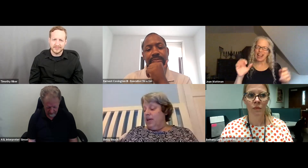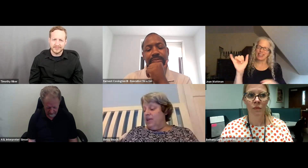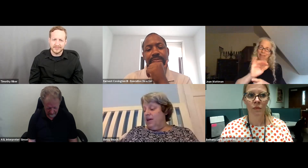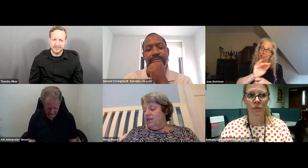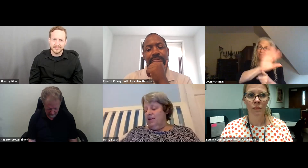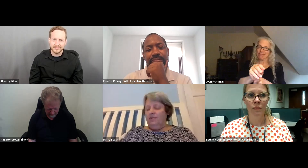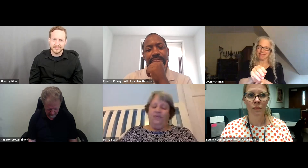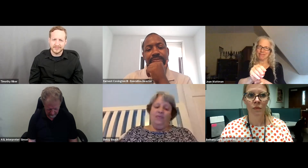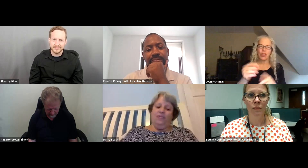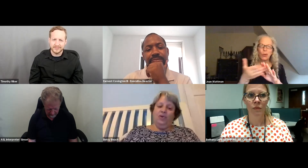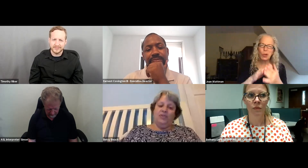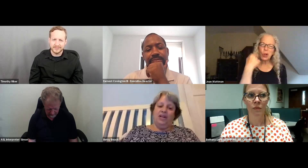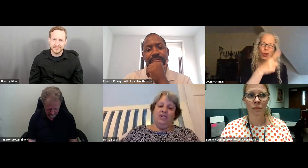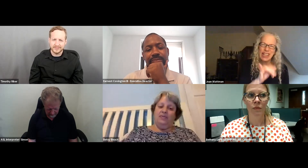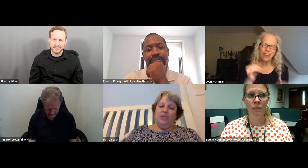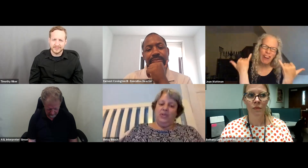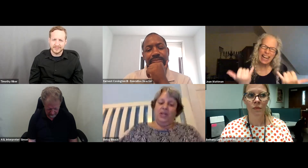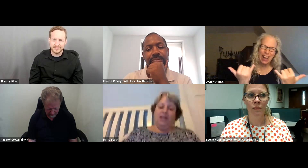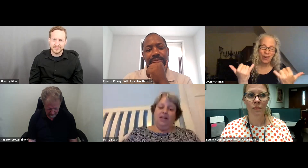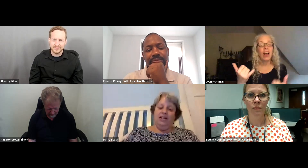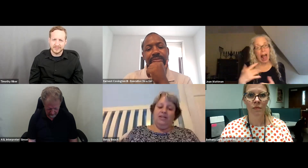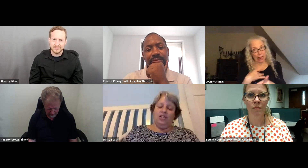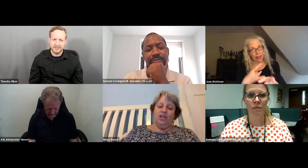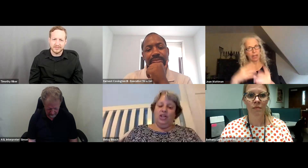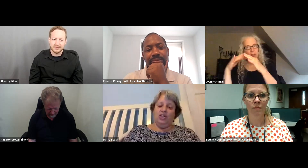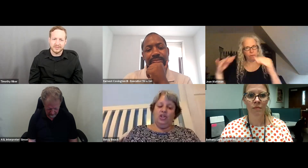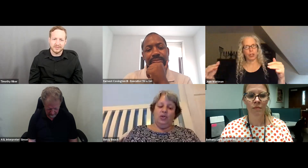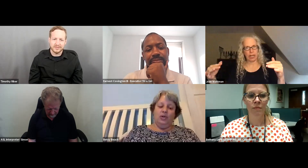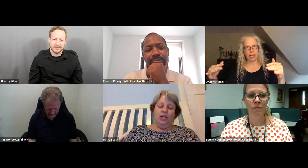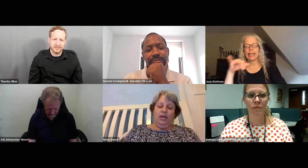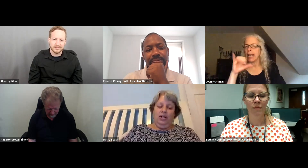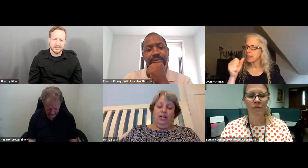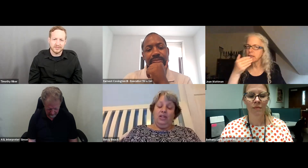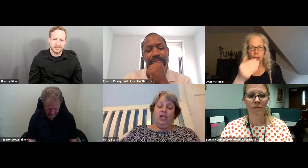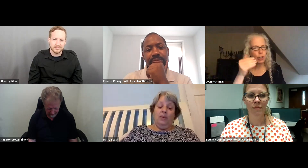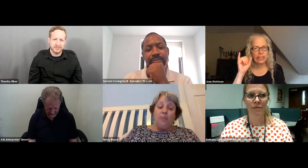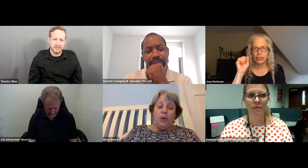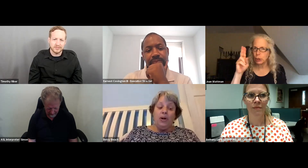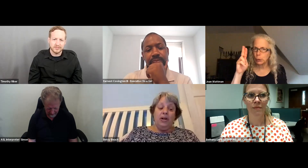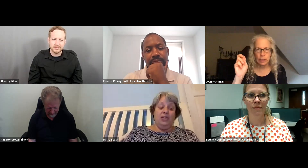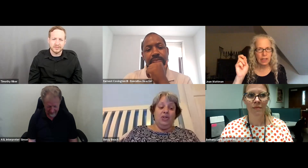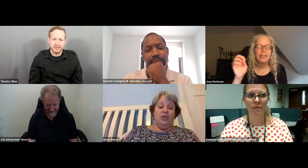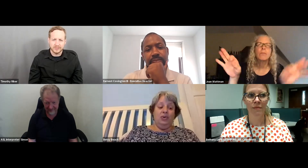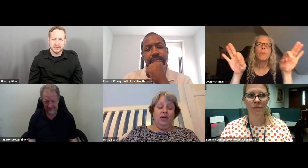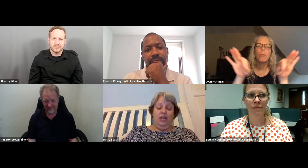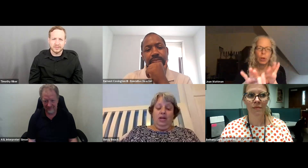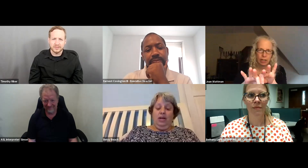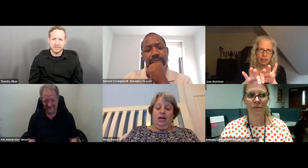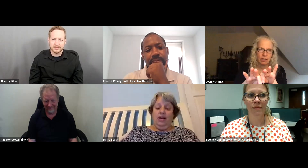do like the idea of focusing on diversity. It's such a good issue, such an important